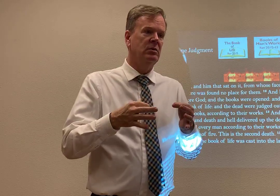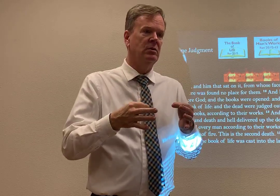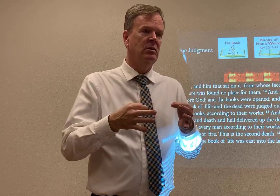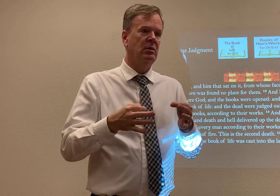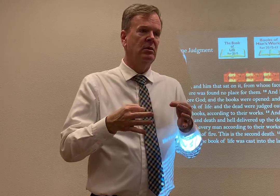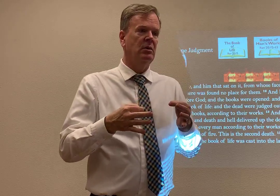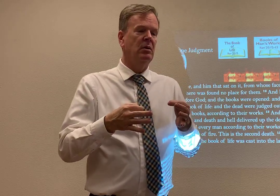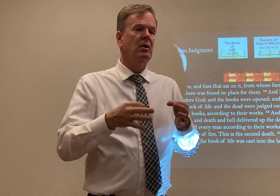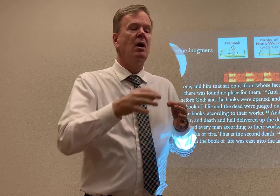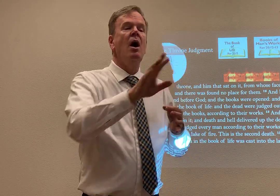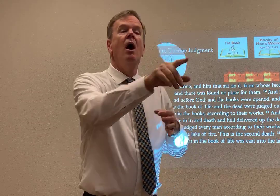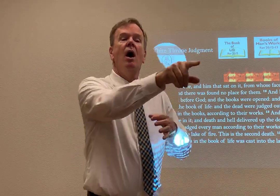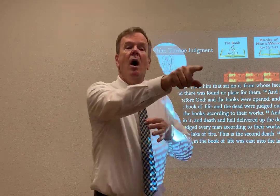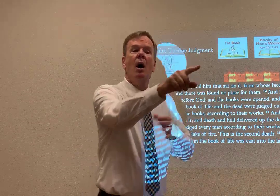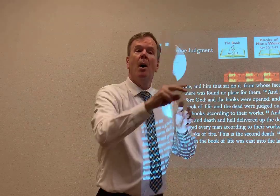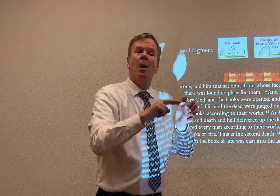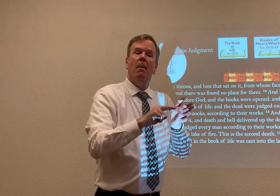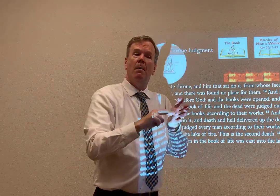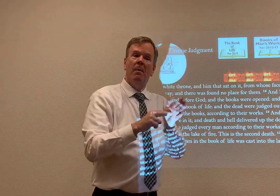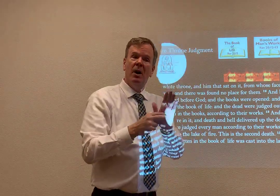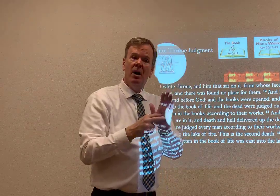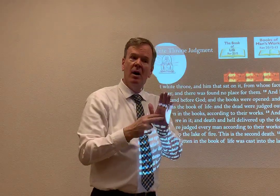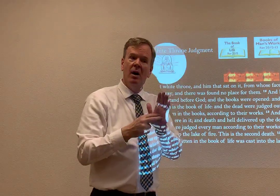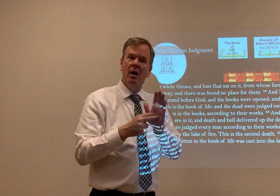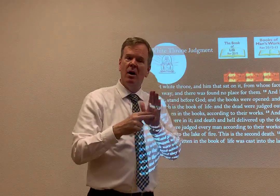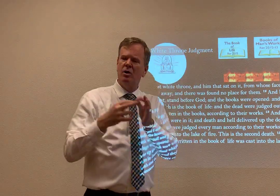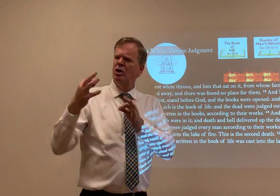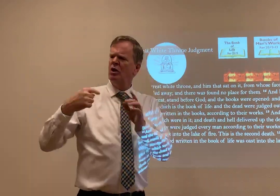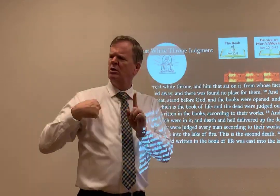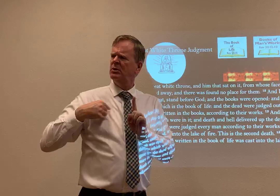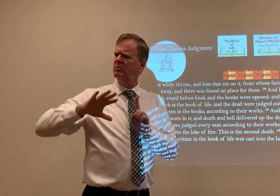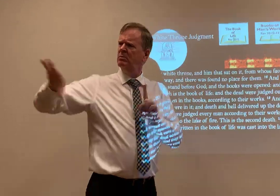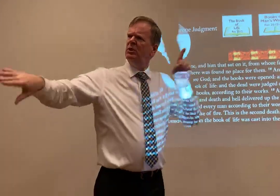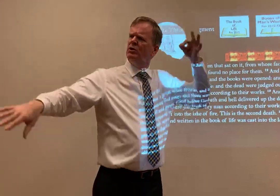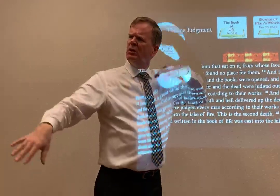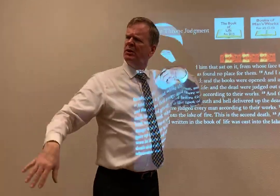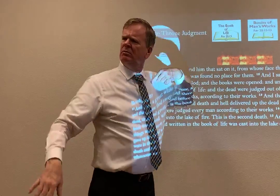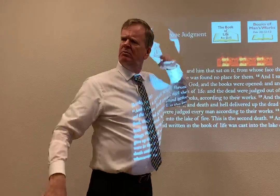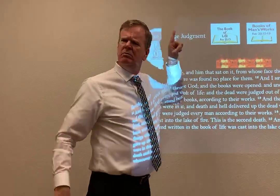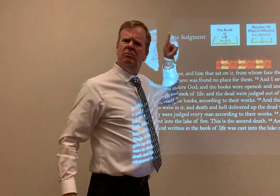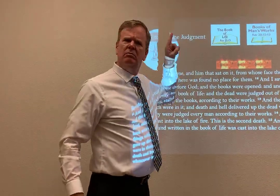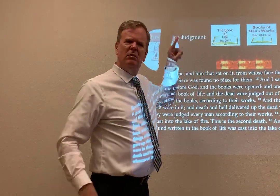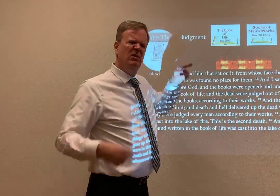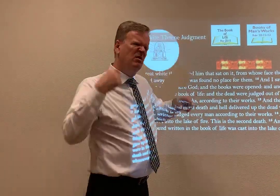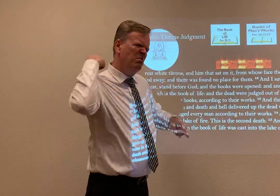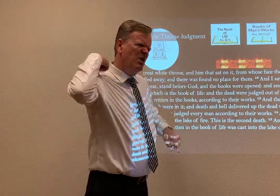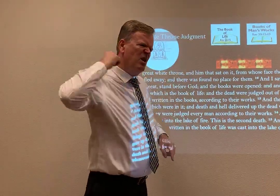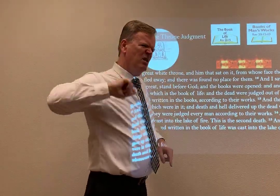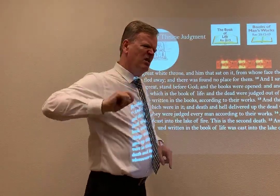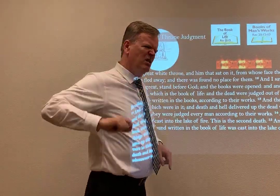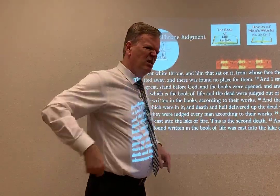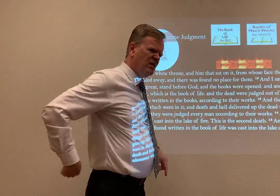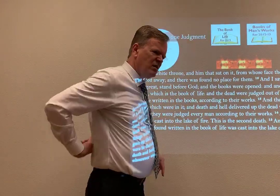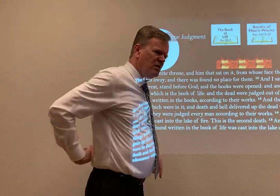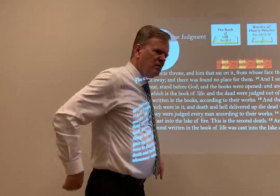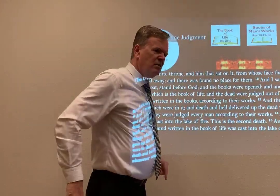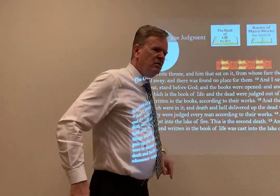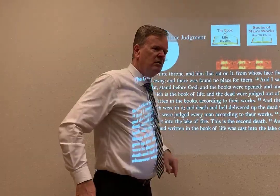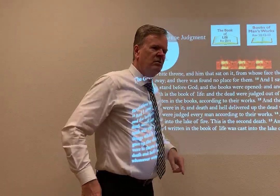People write on, they have on the shirts, it says only God can judge us. Yeah, that means don't judge me, only God will judge me. That's what that shirt is, what they, when they